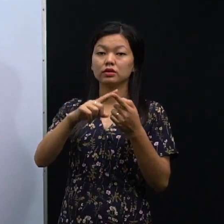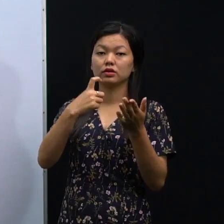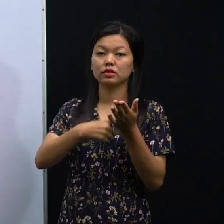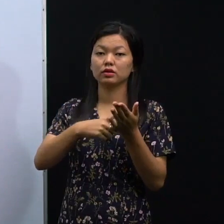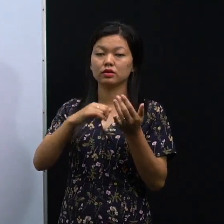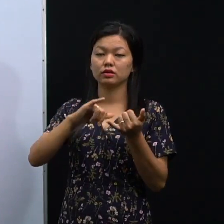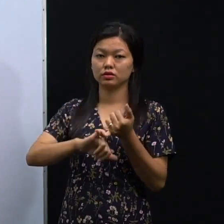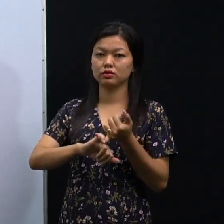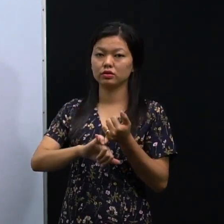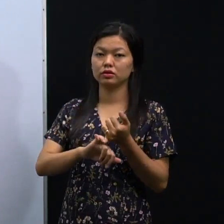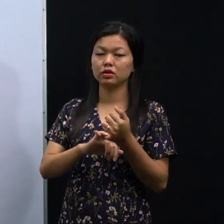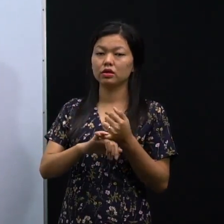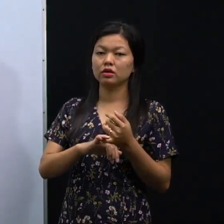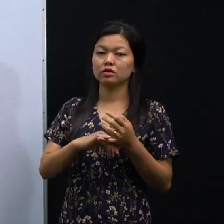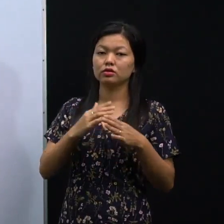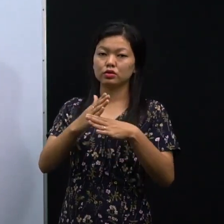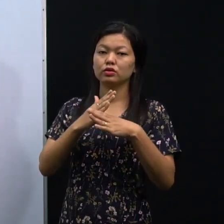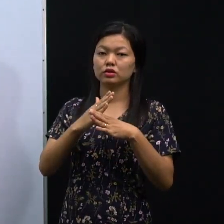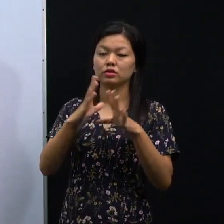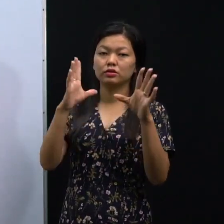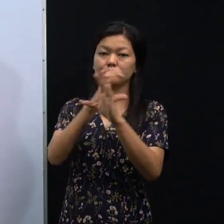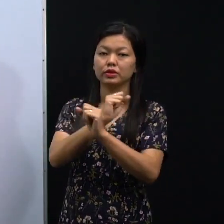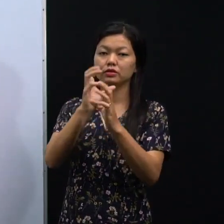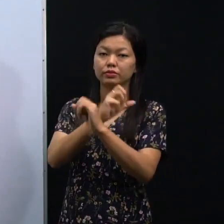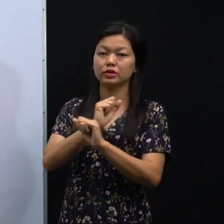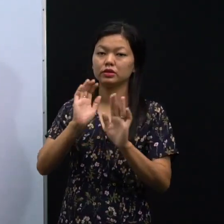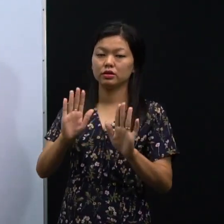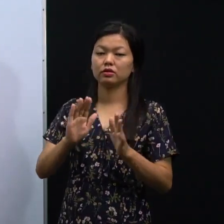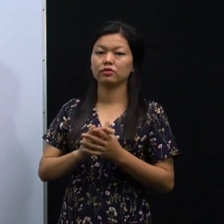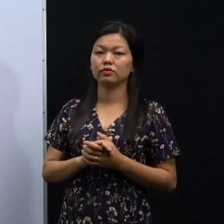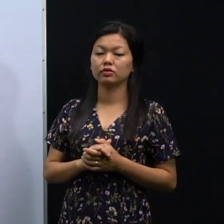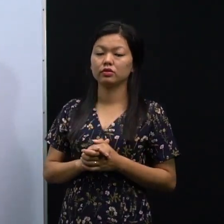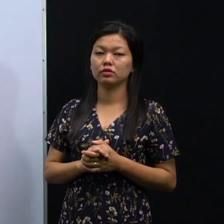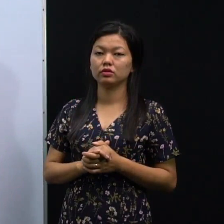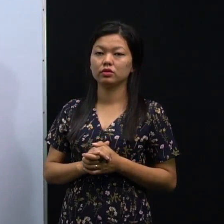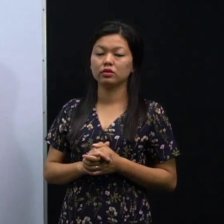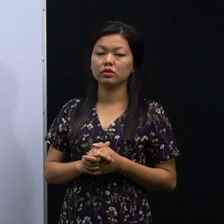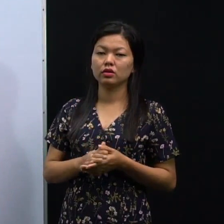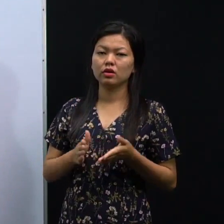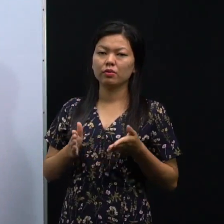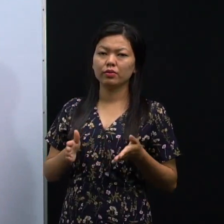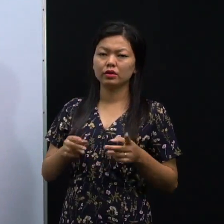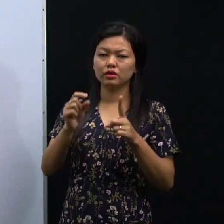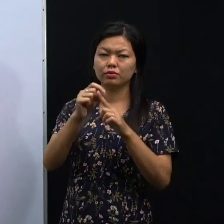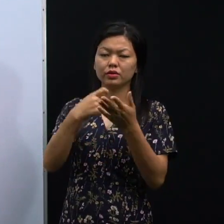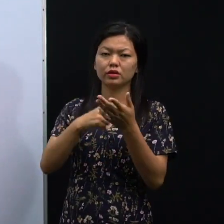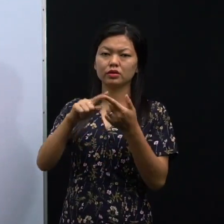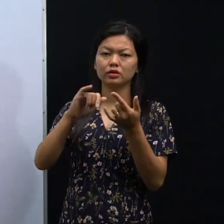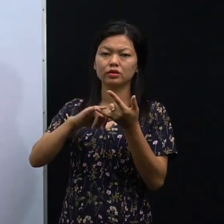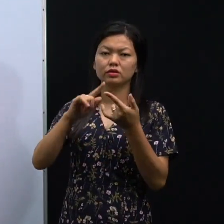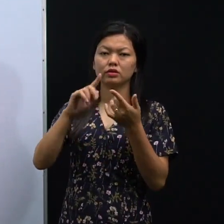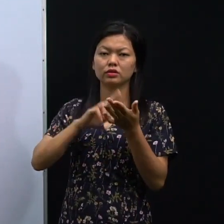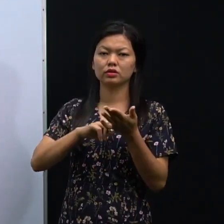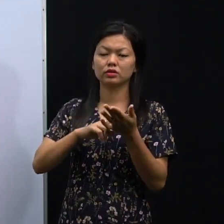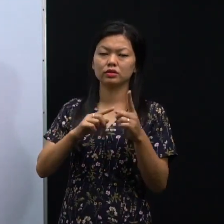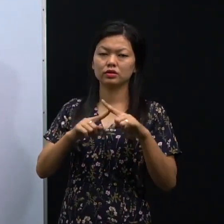nucleus did not mention anything about the nucleus, but I have shown you the present day atom, the structure.